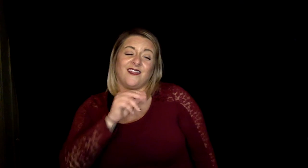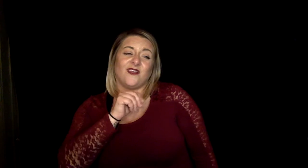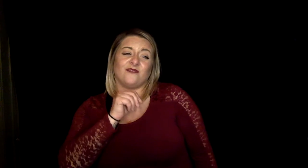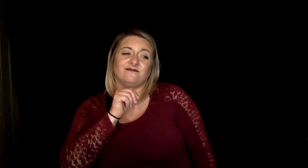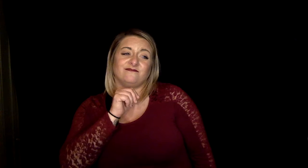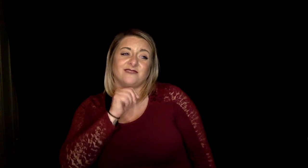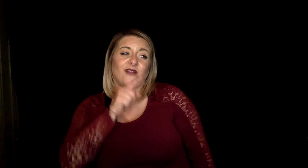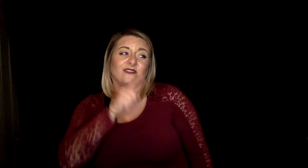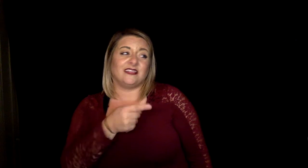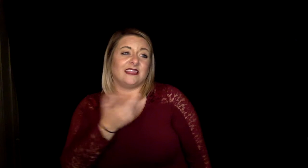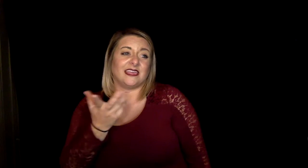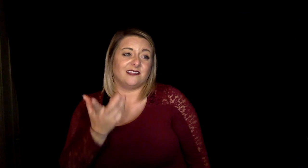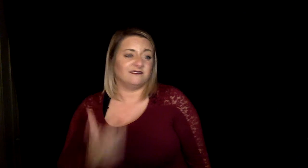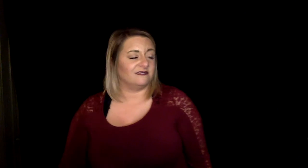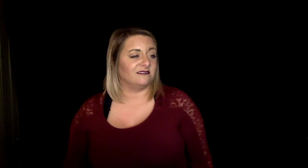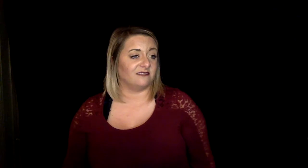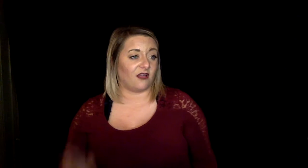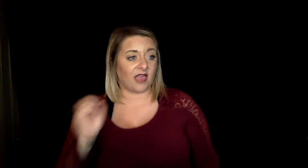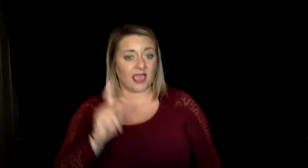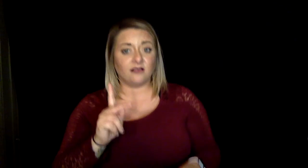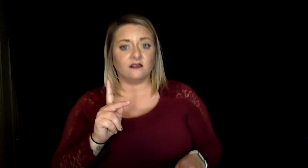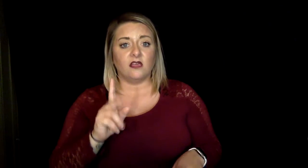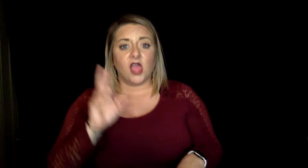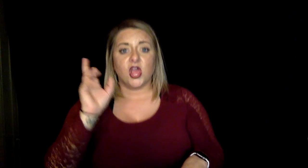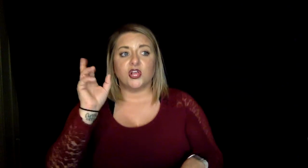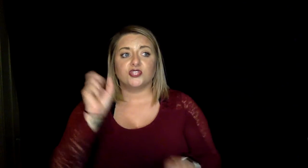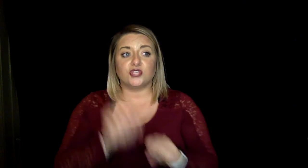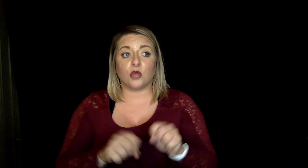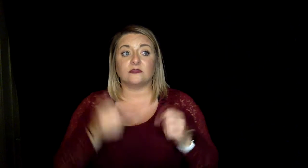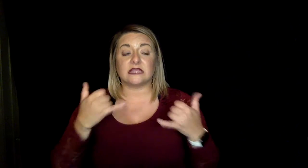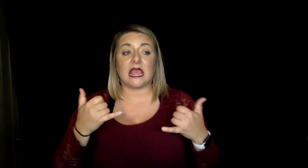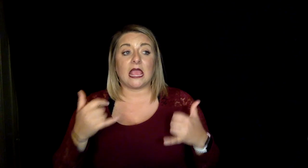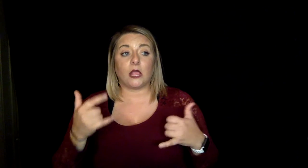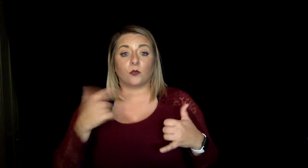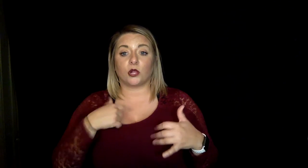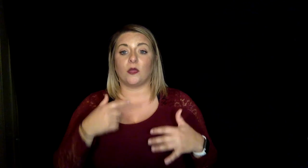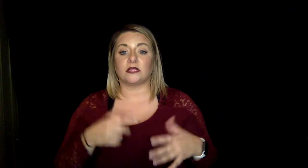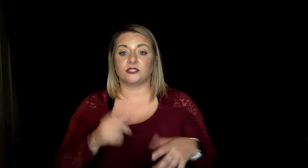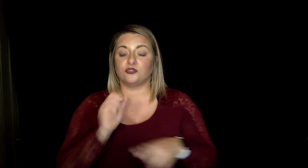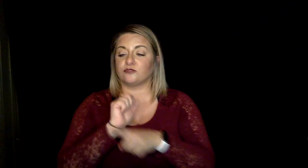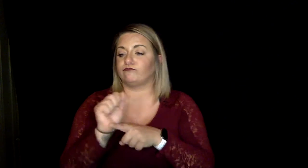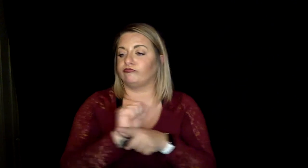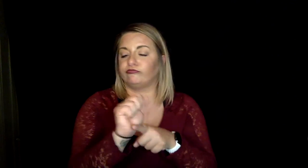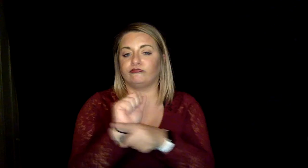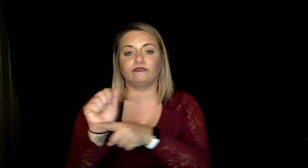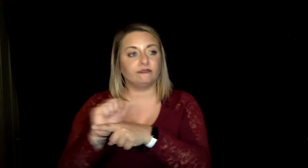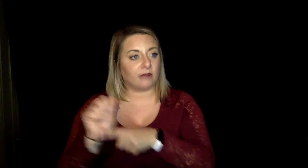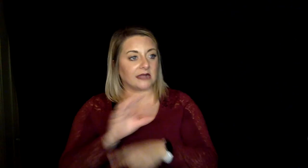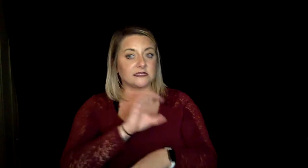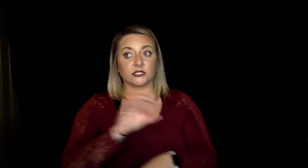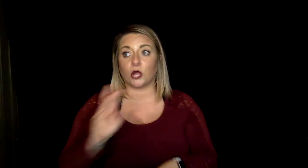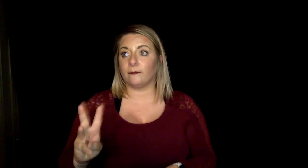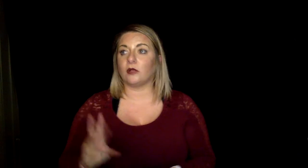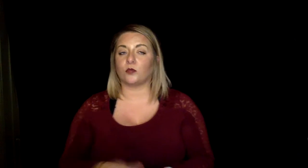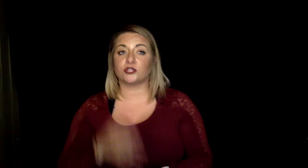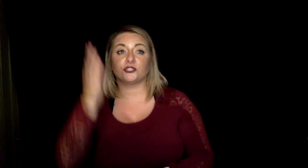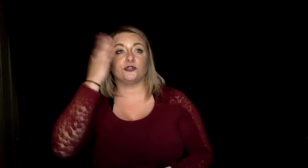No, not really. Okay? So today we're going to practice the compound words. You